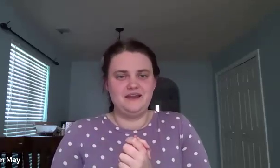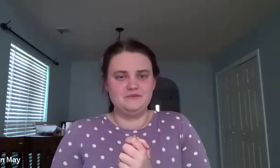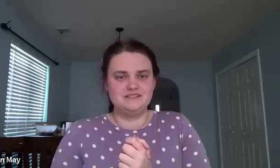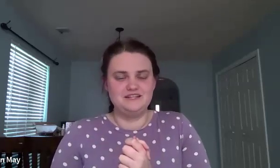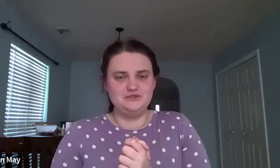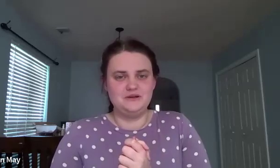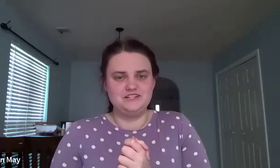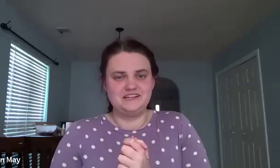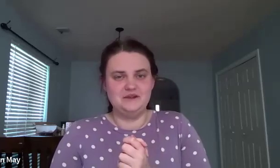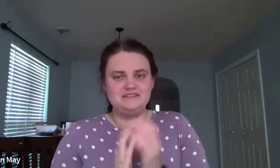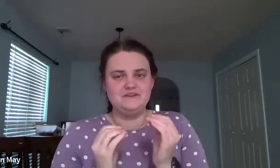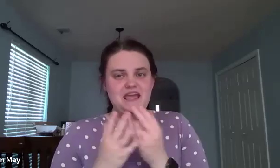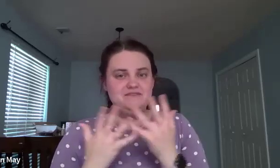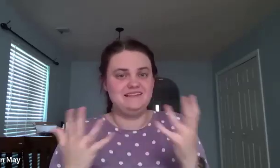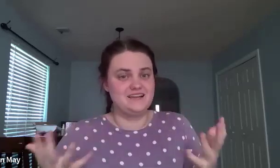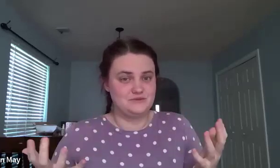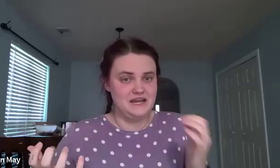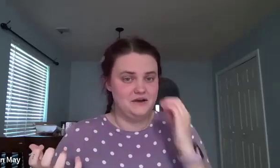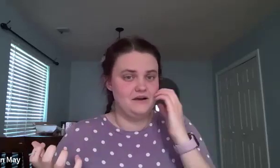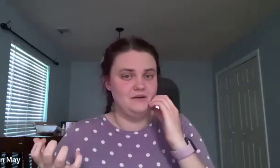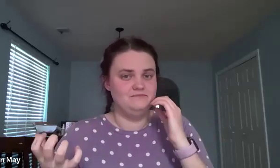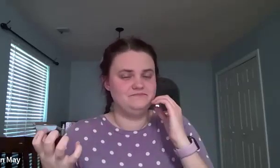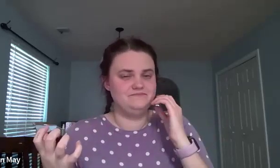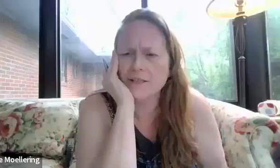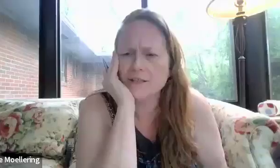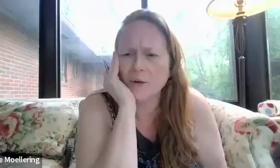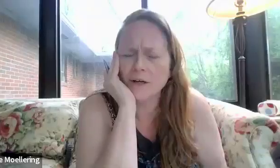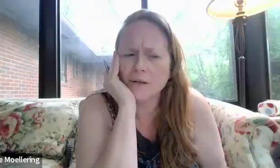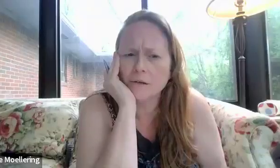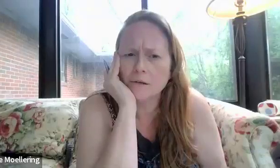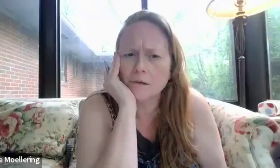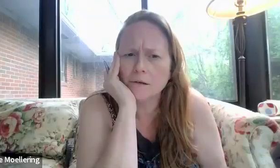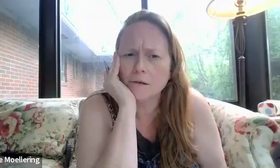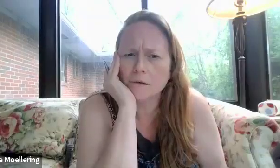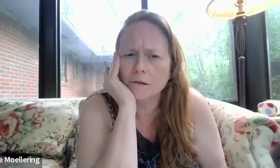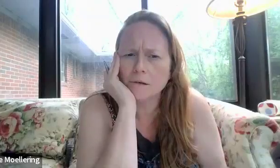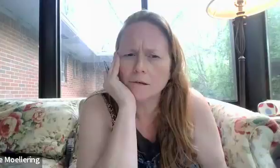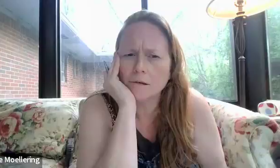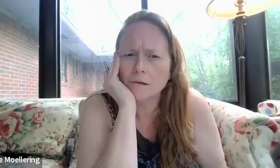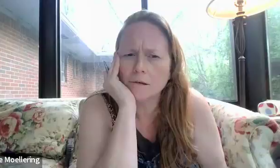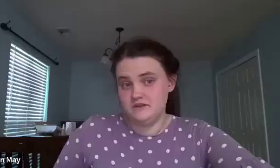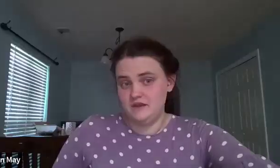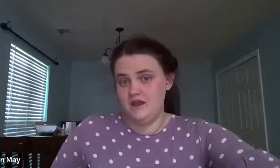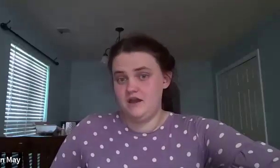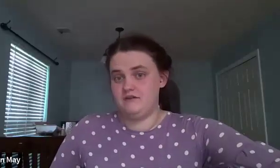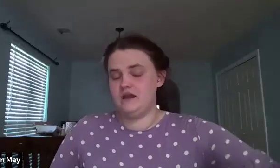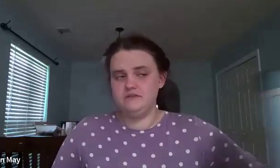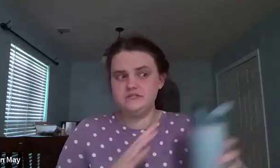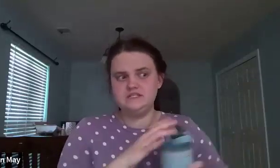I'm gonna say I do apologize. I know it's a very heavy class right now. Have we done soda? No, I don't think we have. I don't think